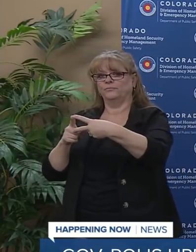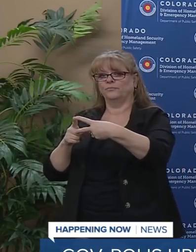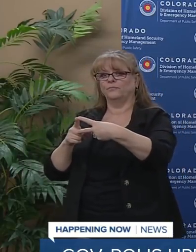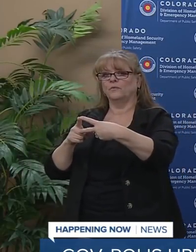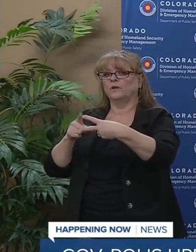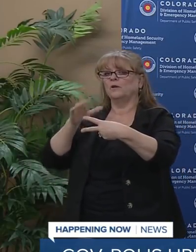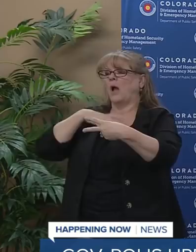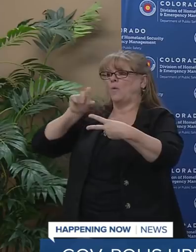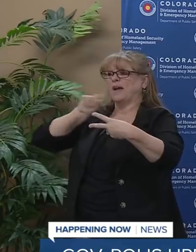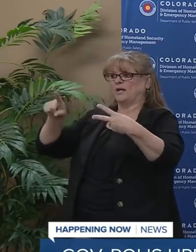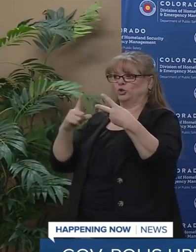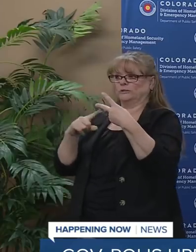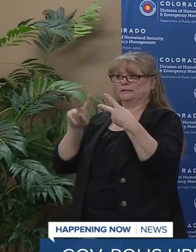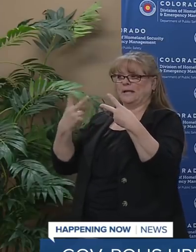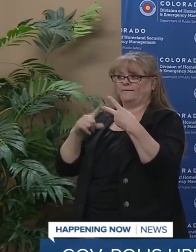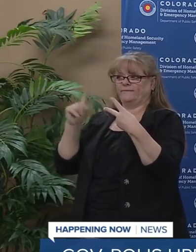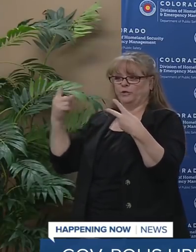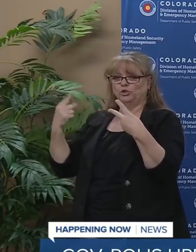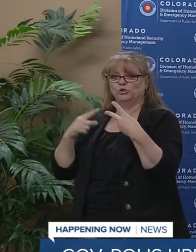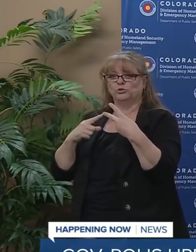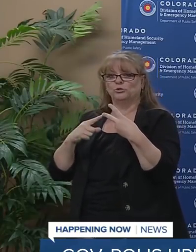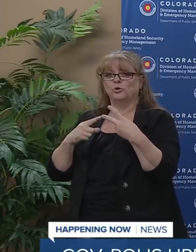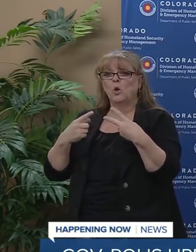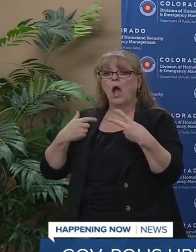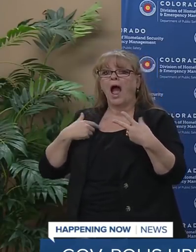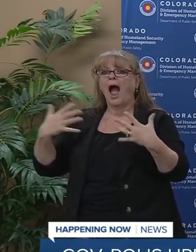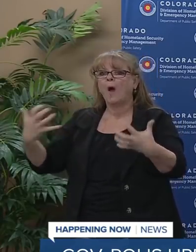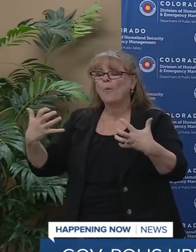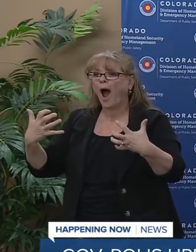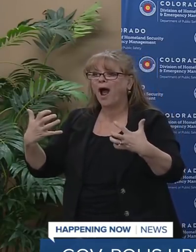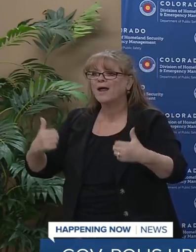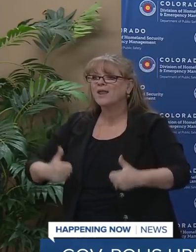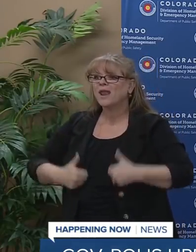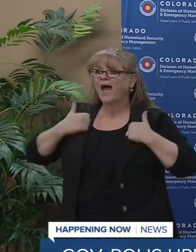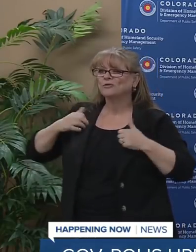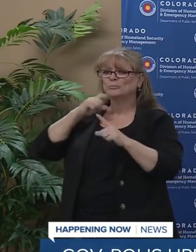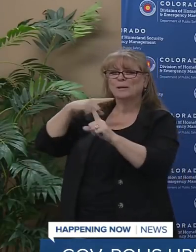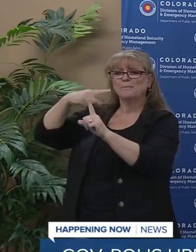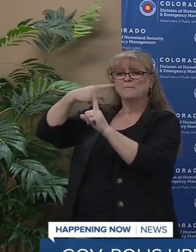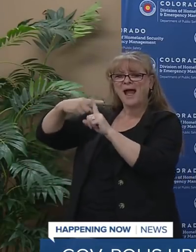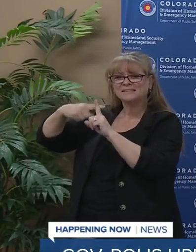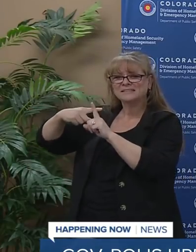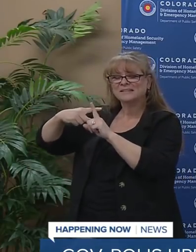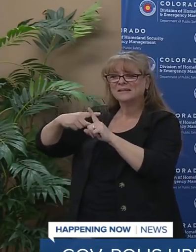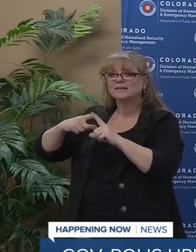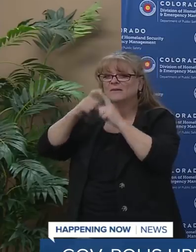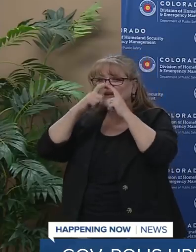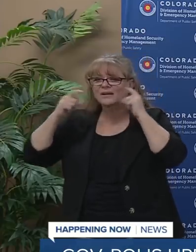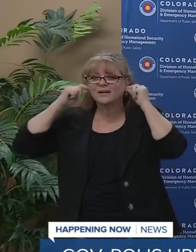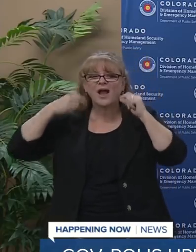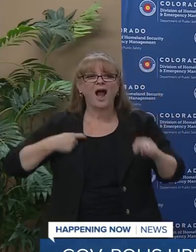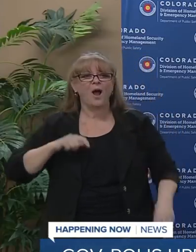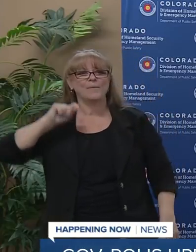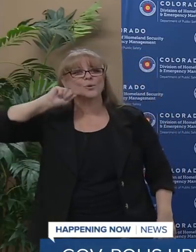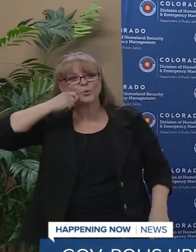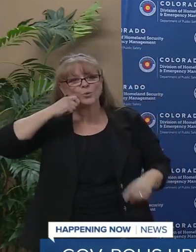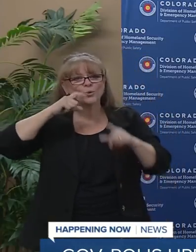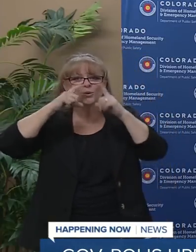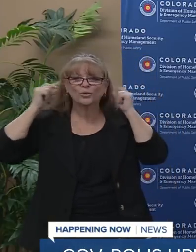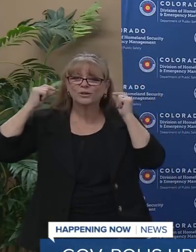rather that we lead through positive example. Let's make it cool and have as much fun with it as we can. Post those masks you're